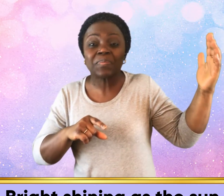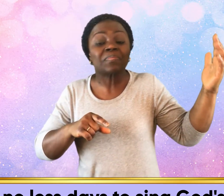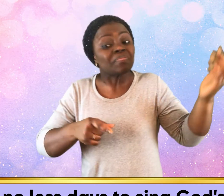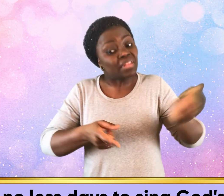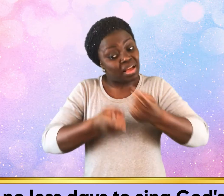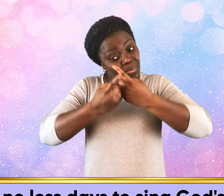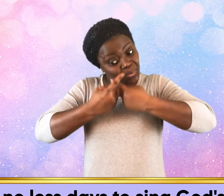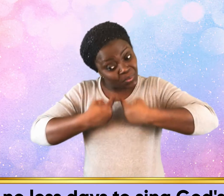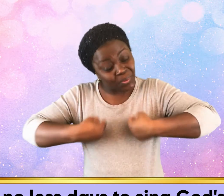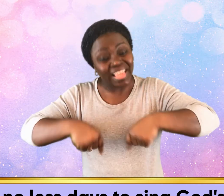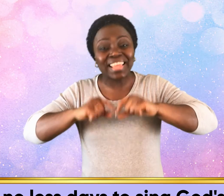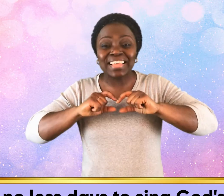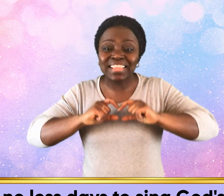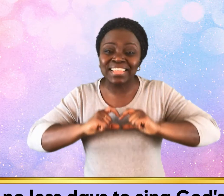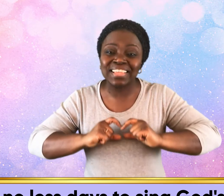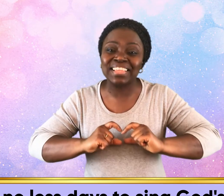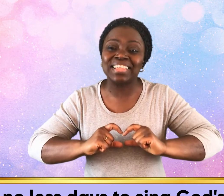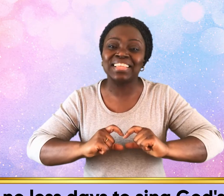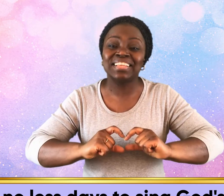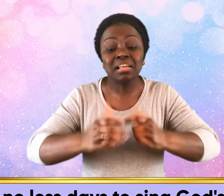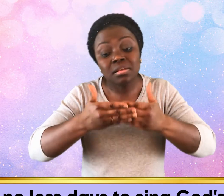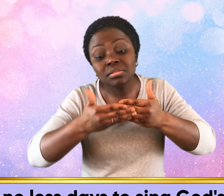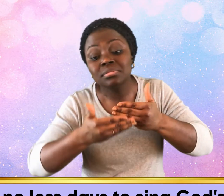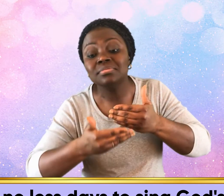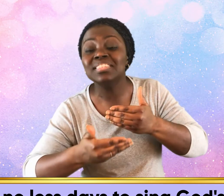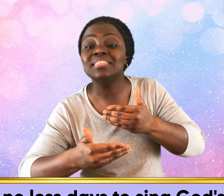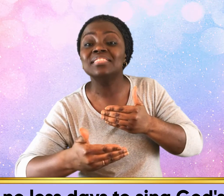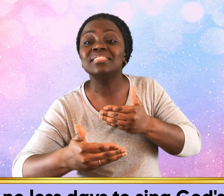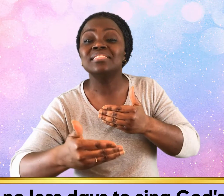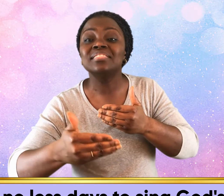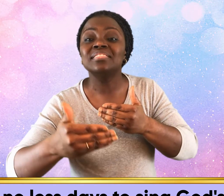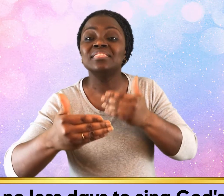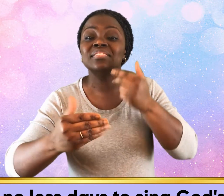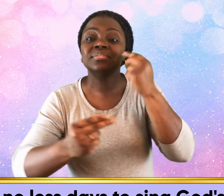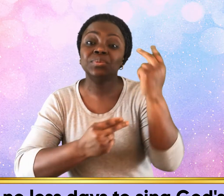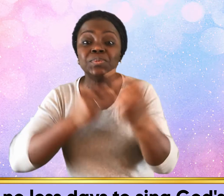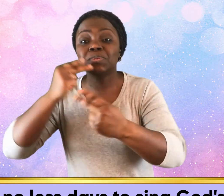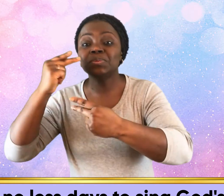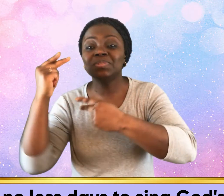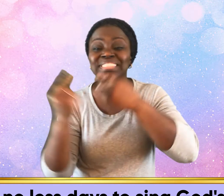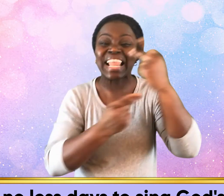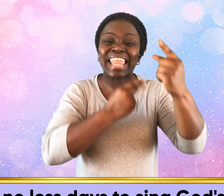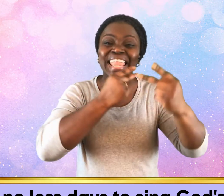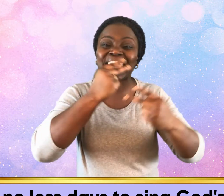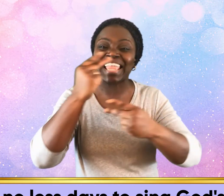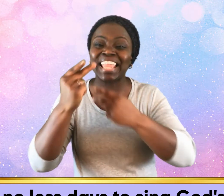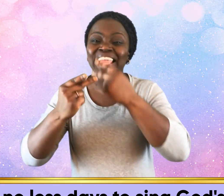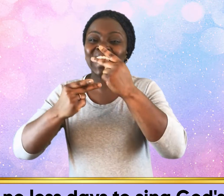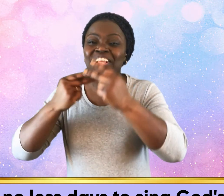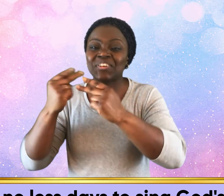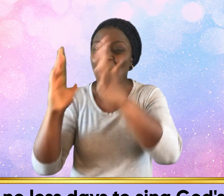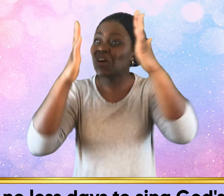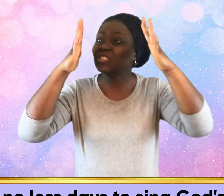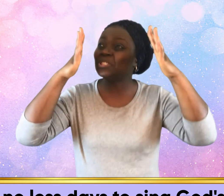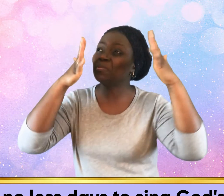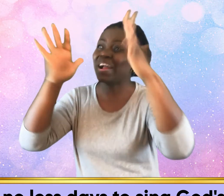We've no less days To sing God's